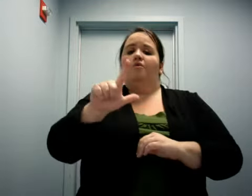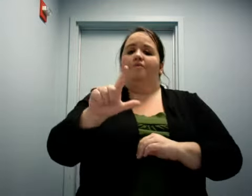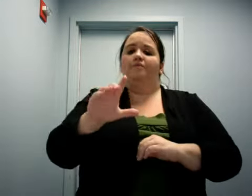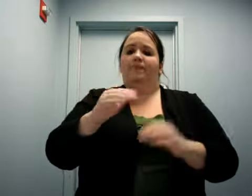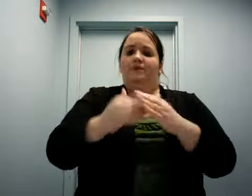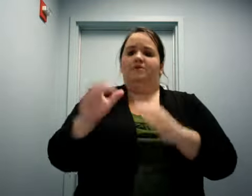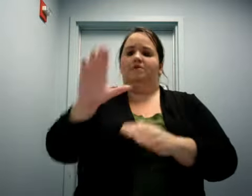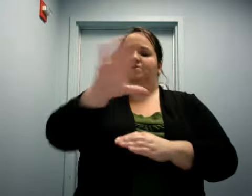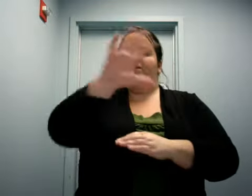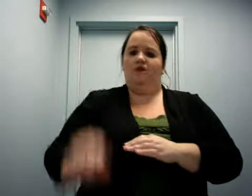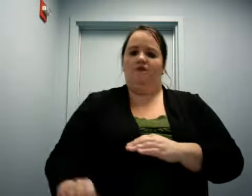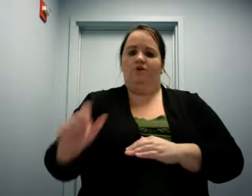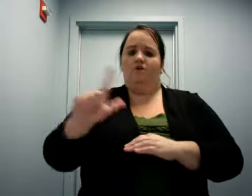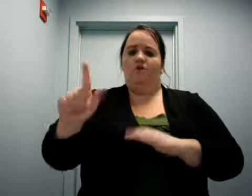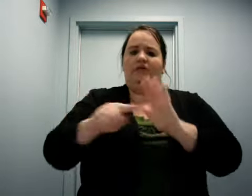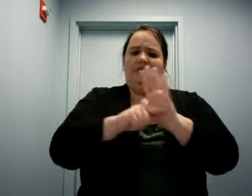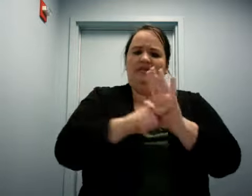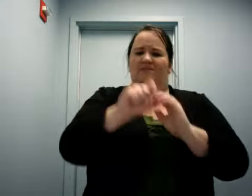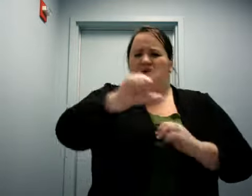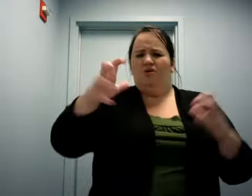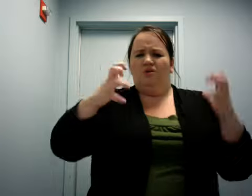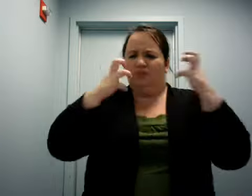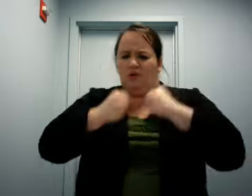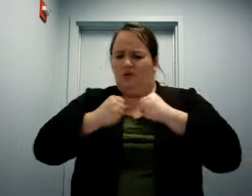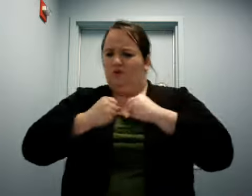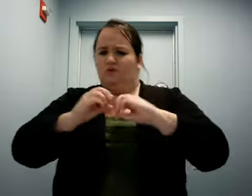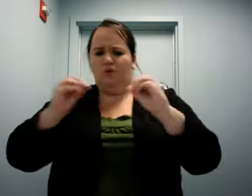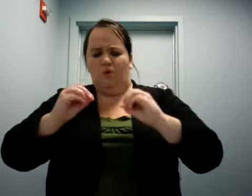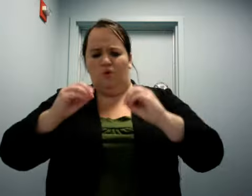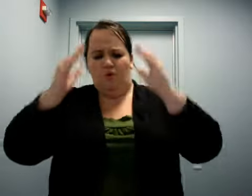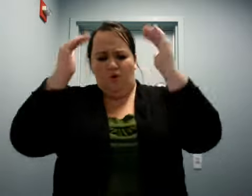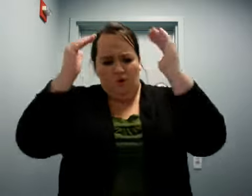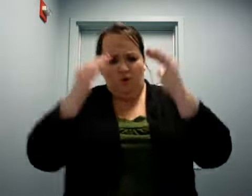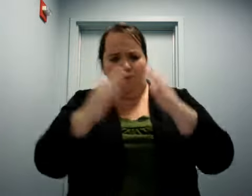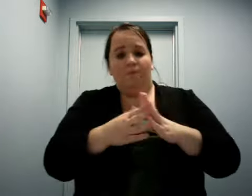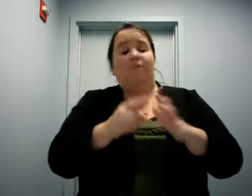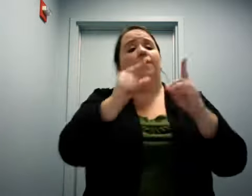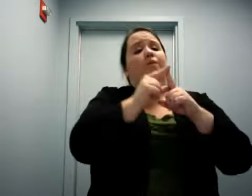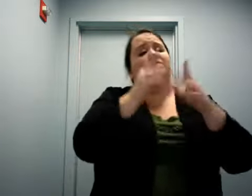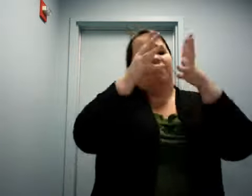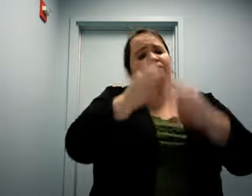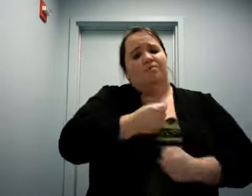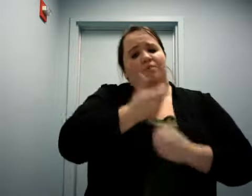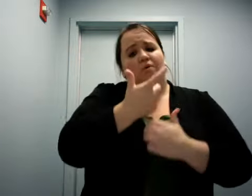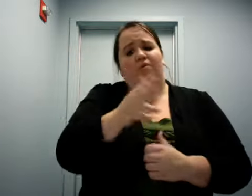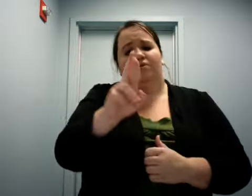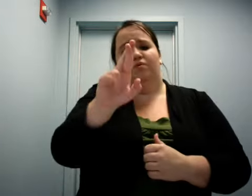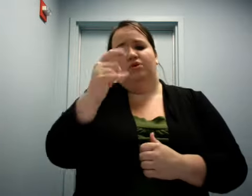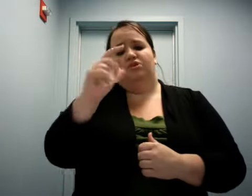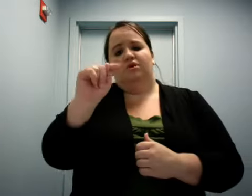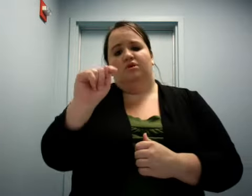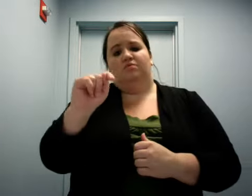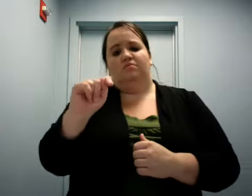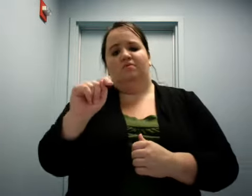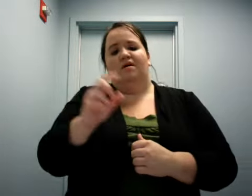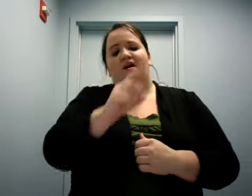darkness, of people who, in the words of the wonderful poet Rudyard Kipling, are half devil, half child.